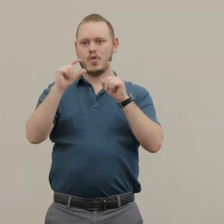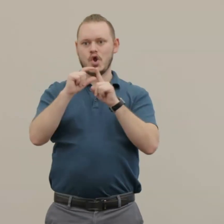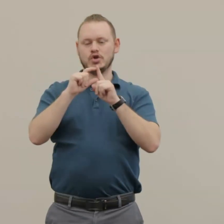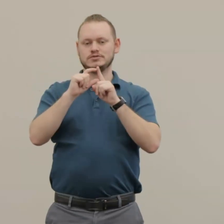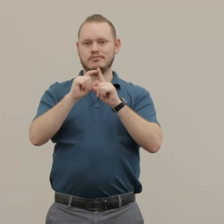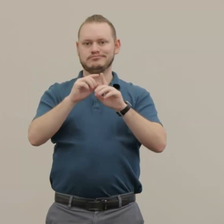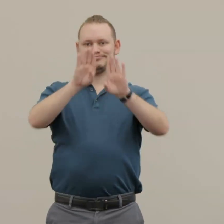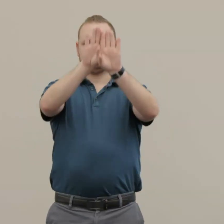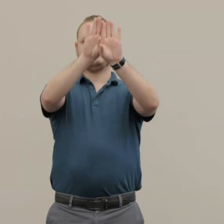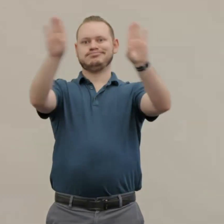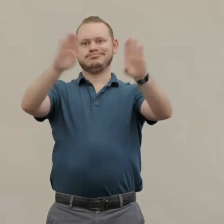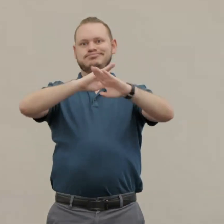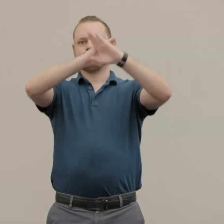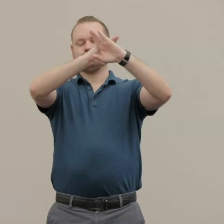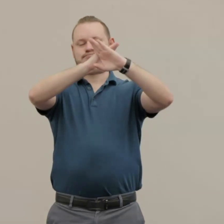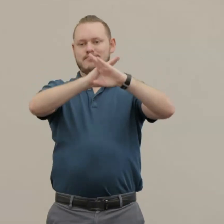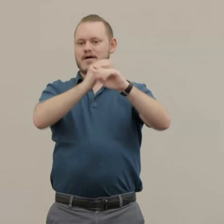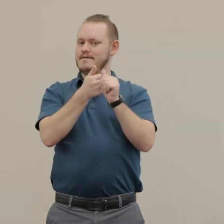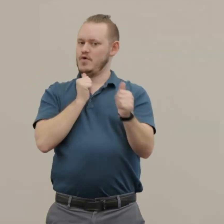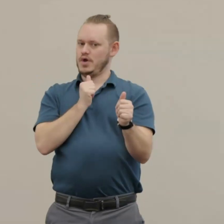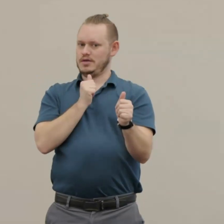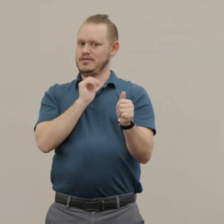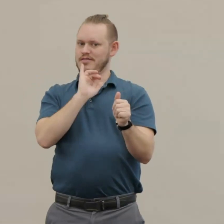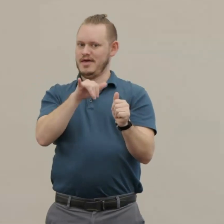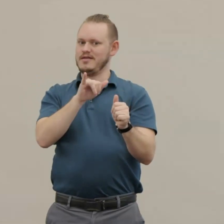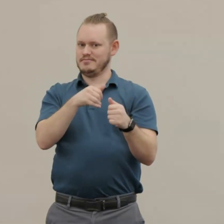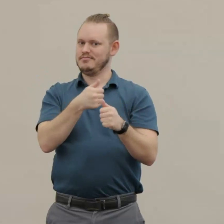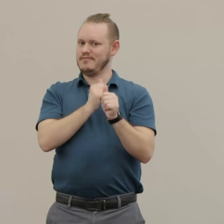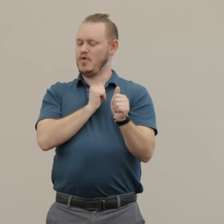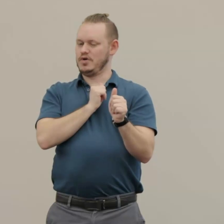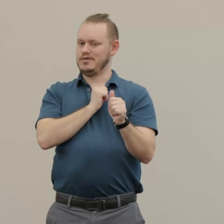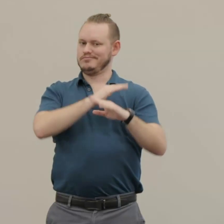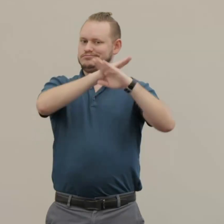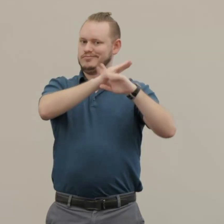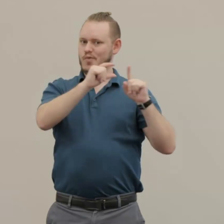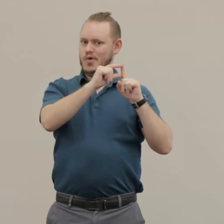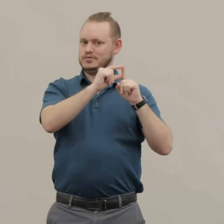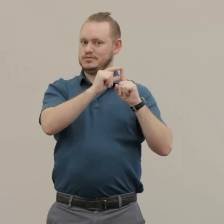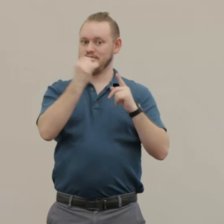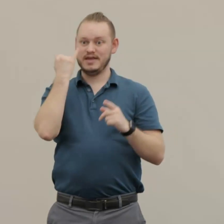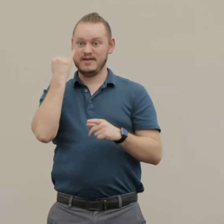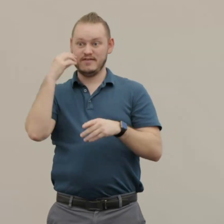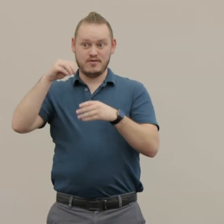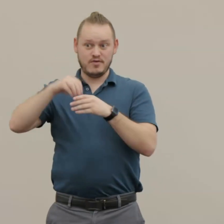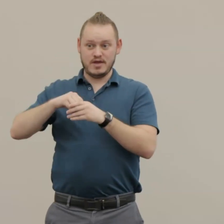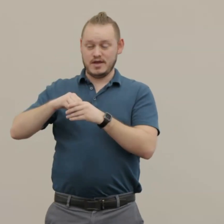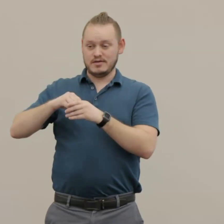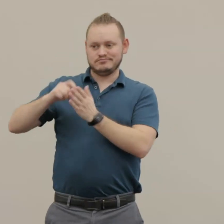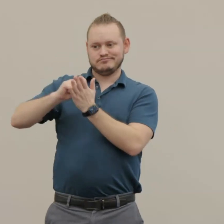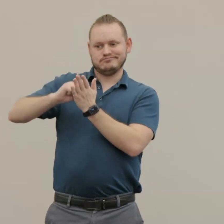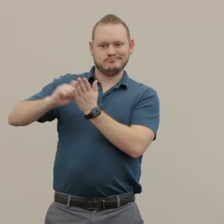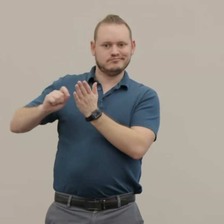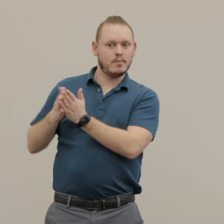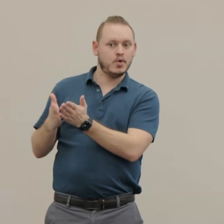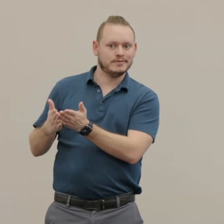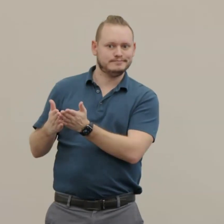You want to avoid walls of words unless you're in long form in a